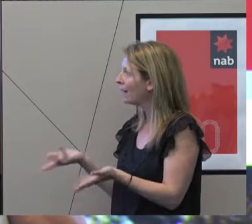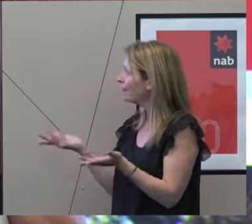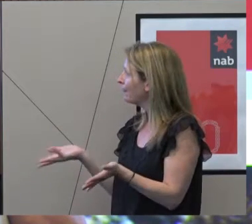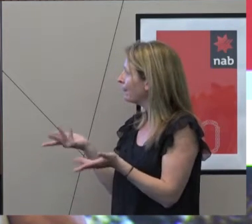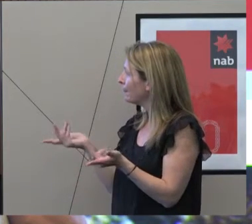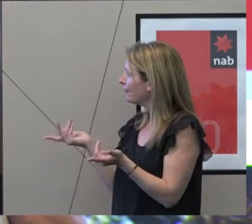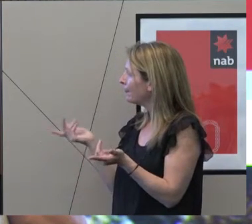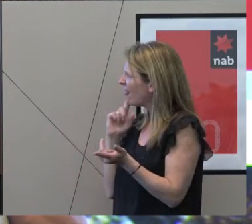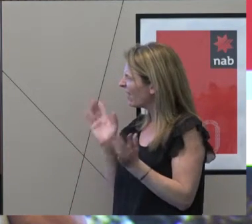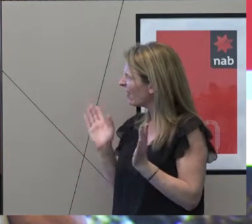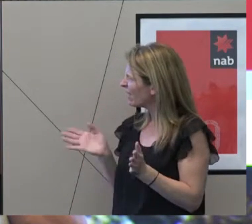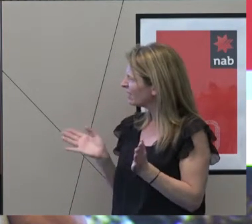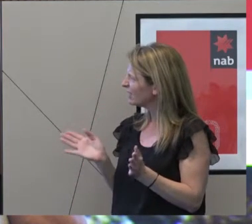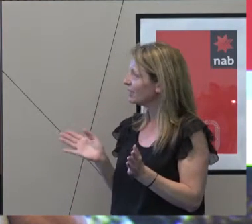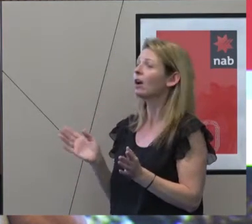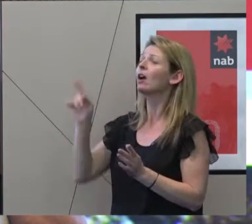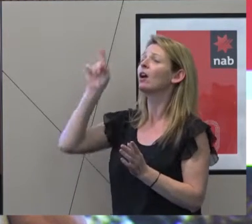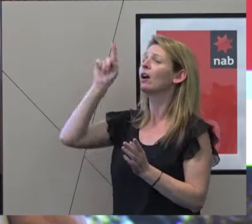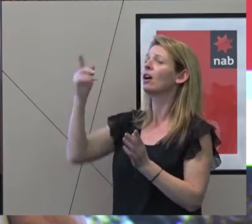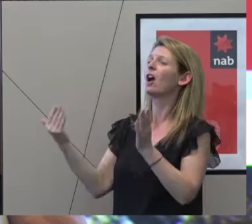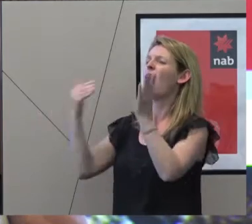I think that's about it.